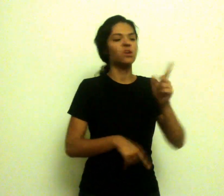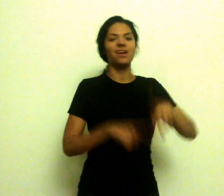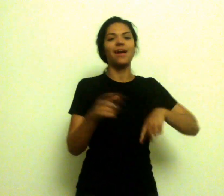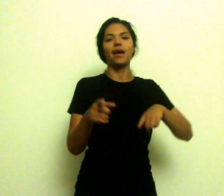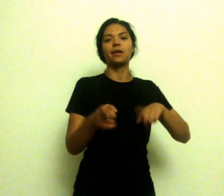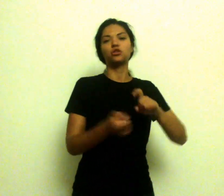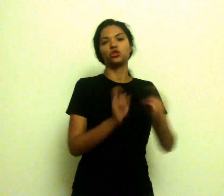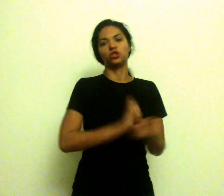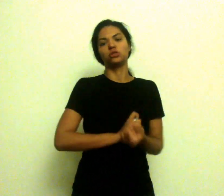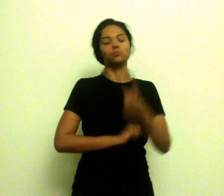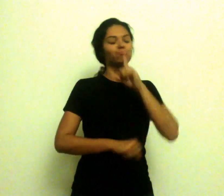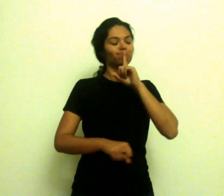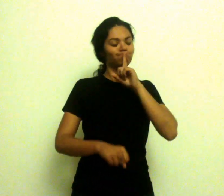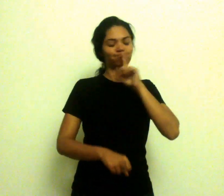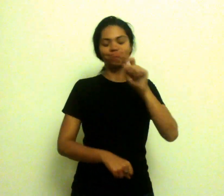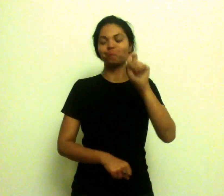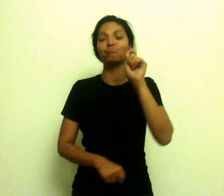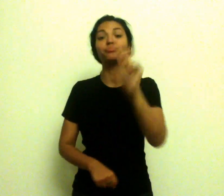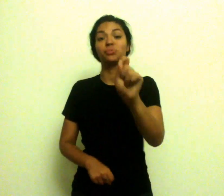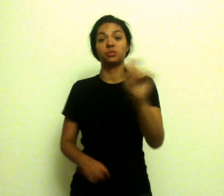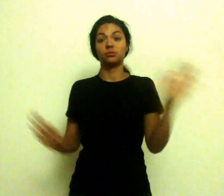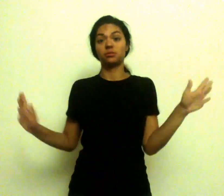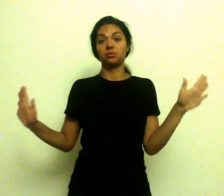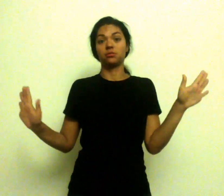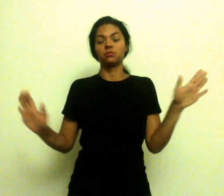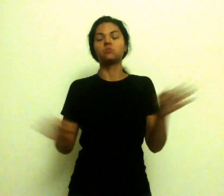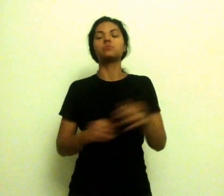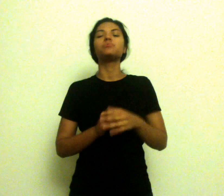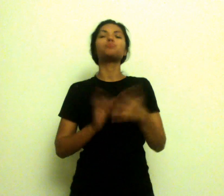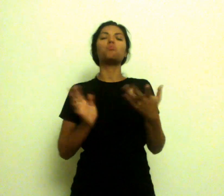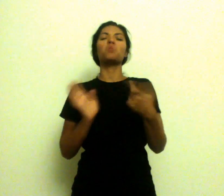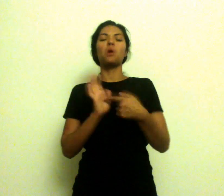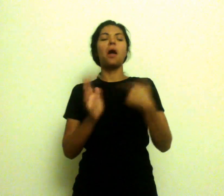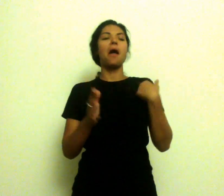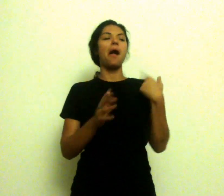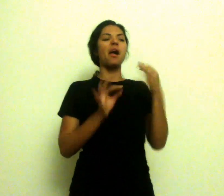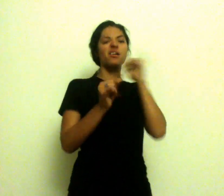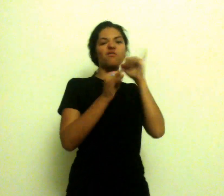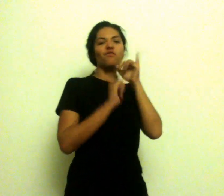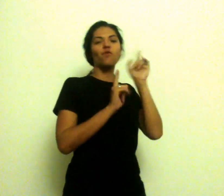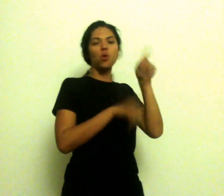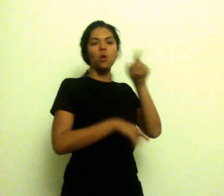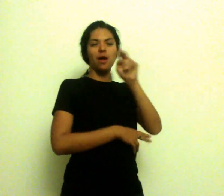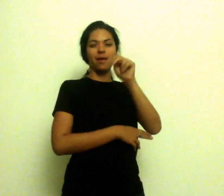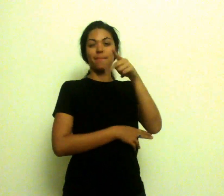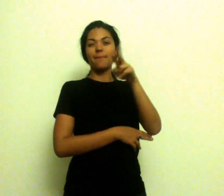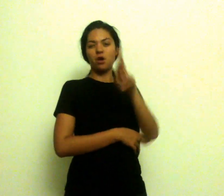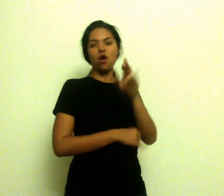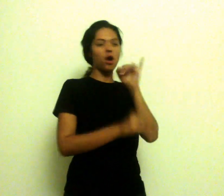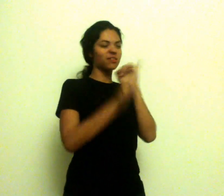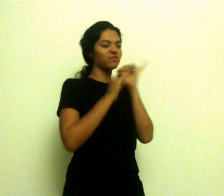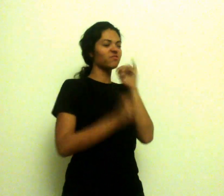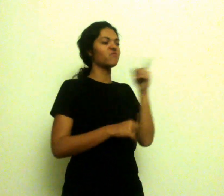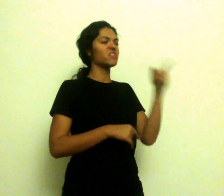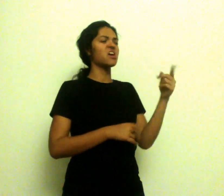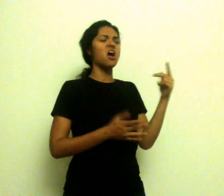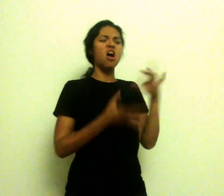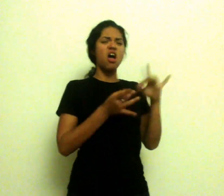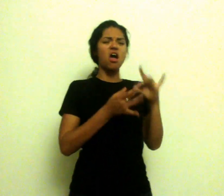in front of an NPR radio interview last week, and he looks at me and he says, you know, Christianity is so exclusivistic. I said, have you ever read any of the